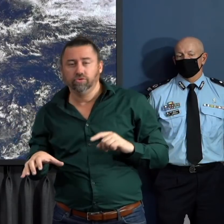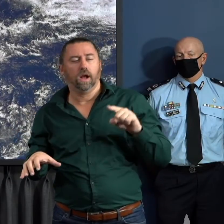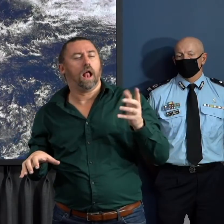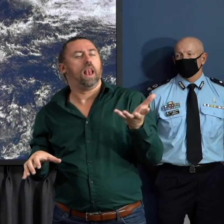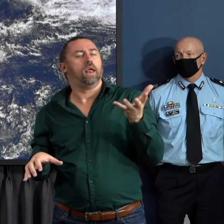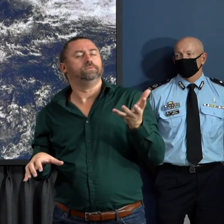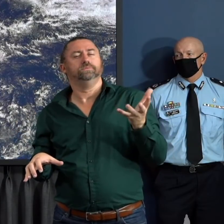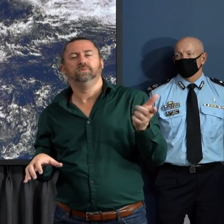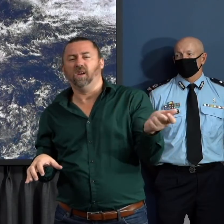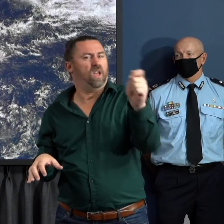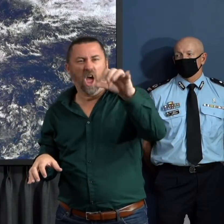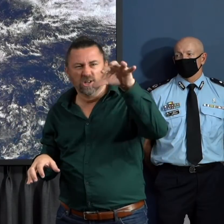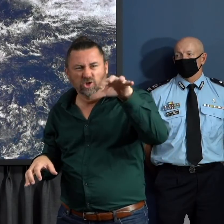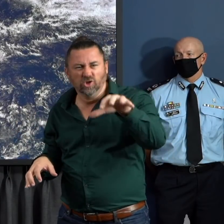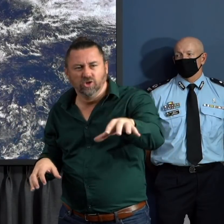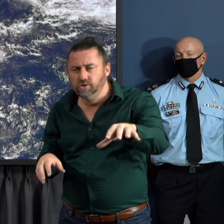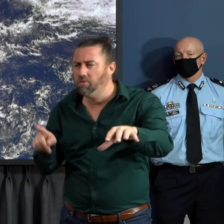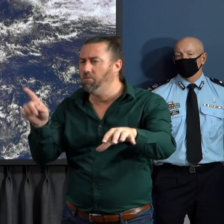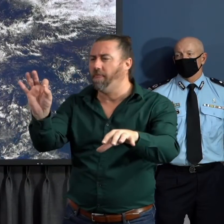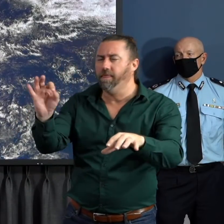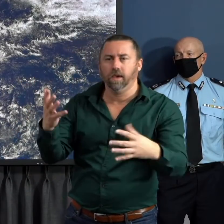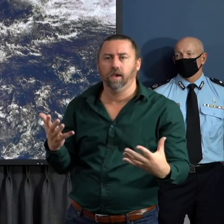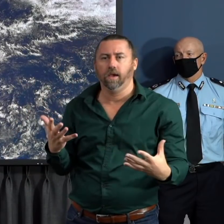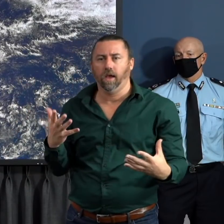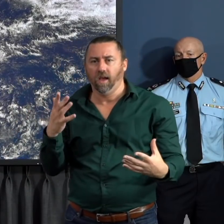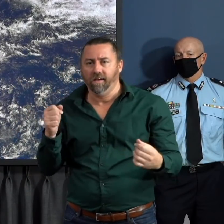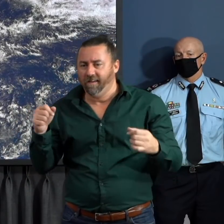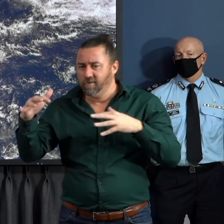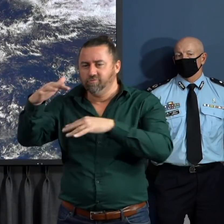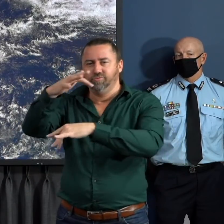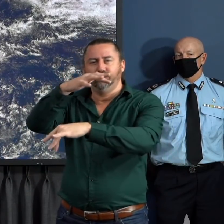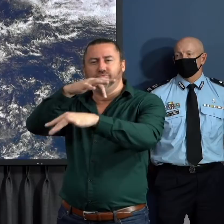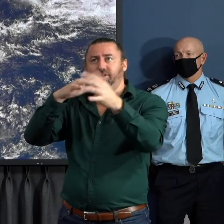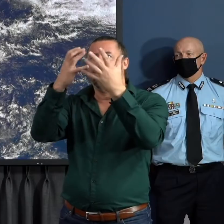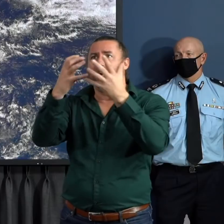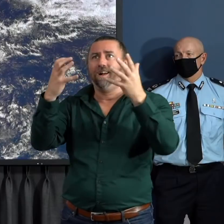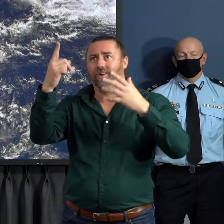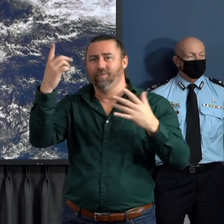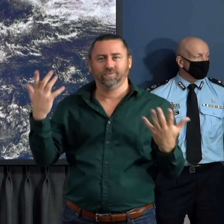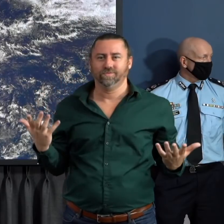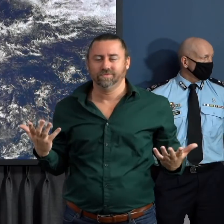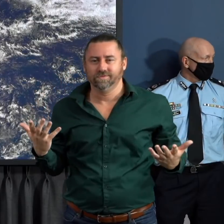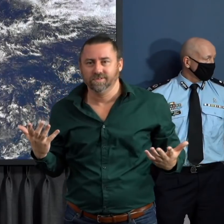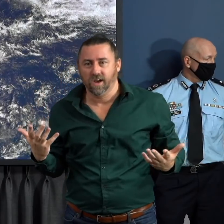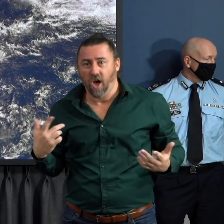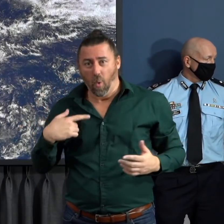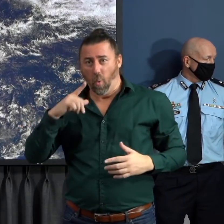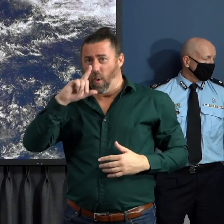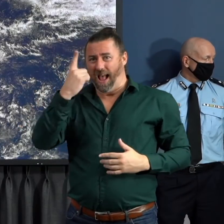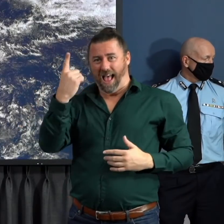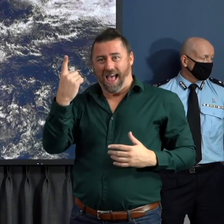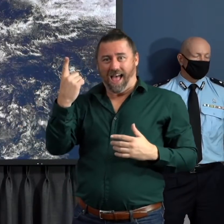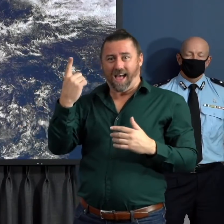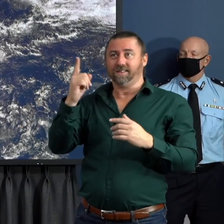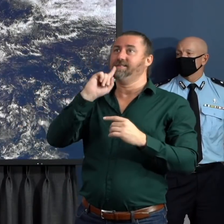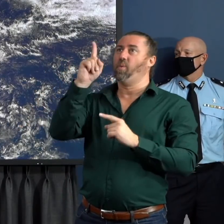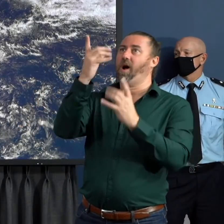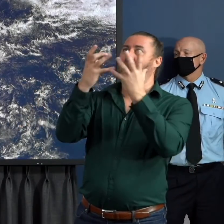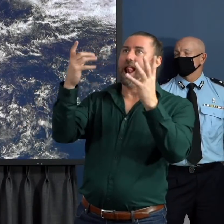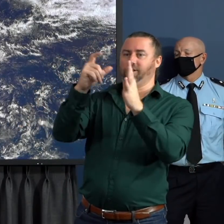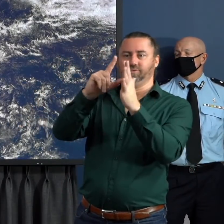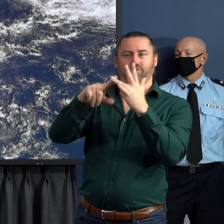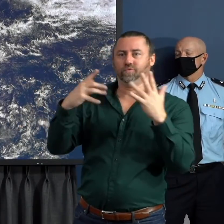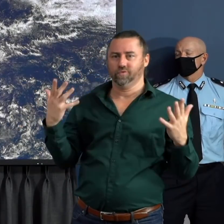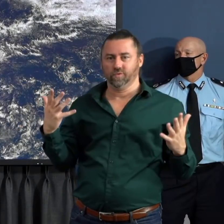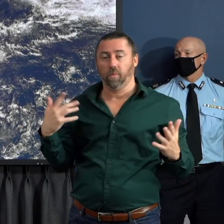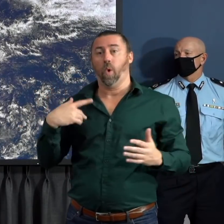where we're seeing flash flooding. And that is something that the models, the forecasts are at that level of detail. So it's the broad scale,